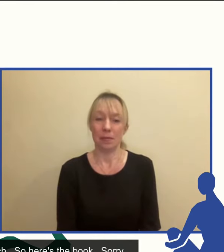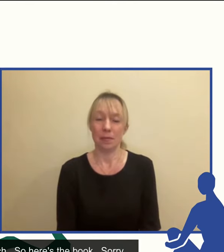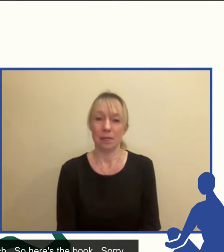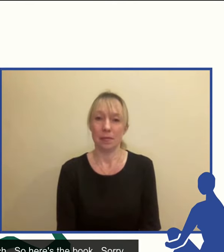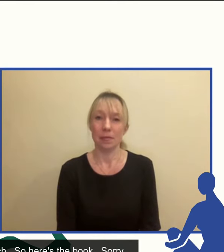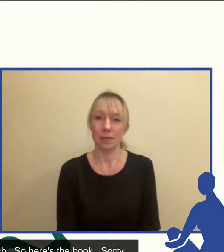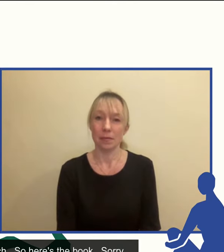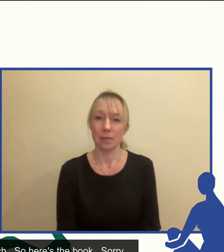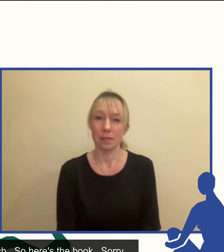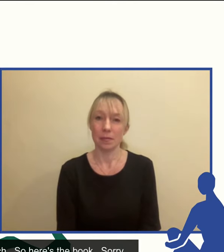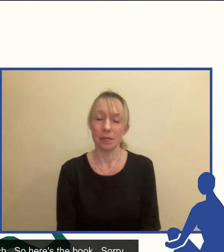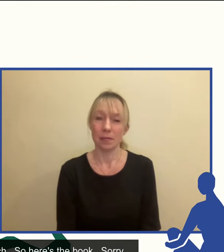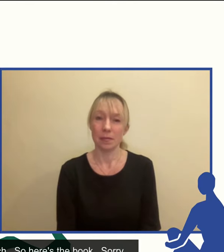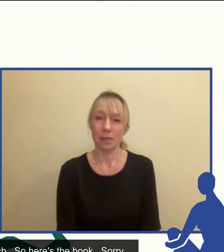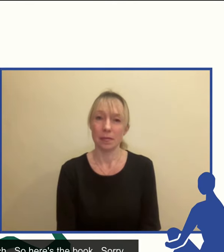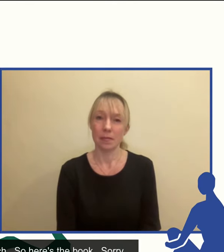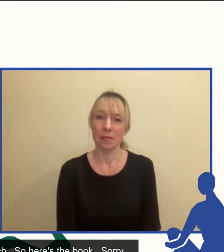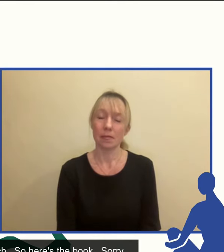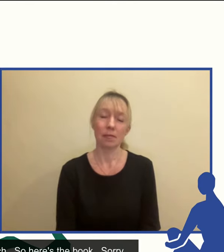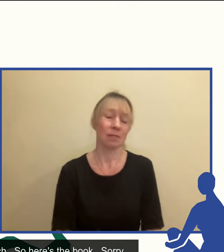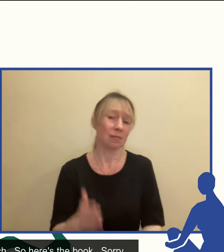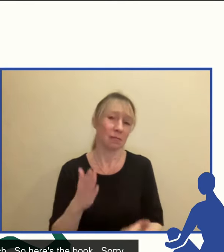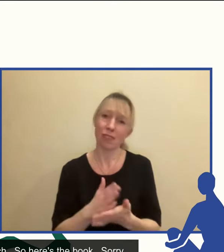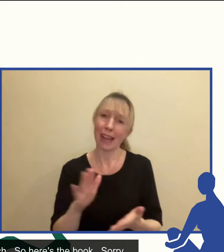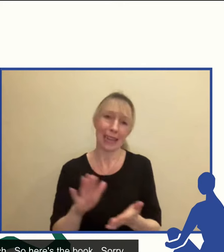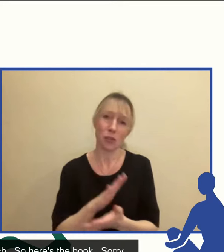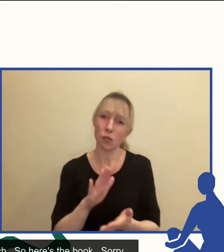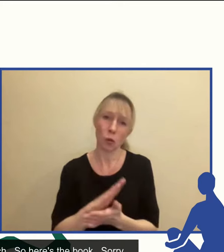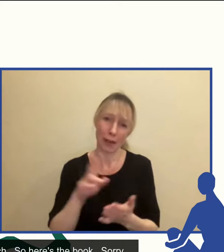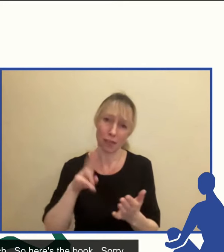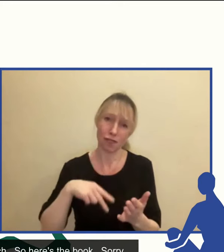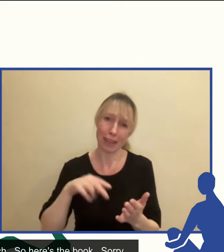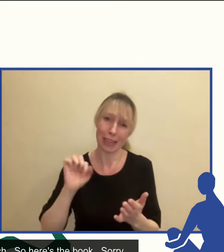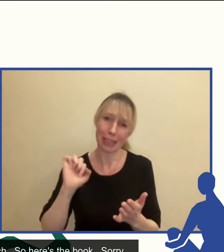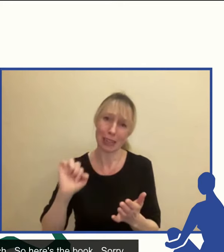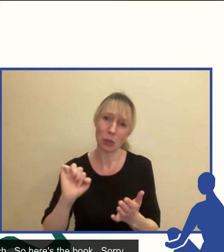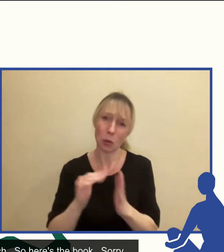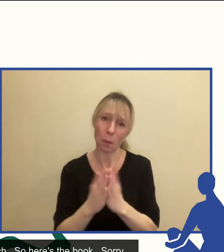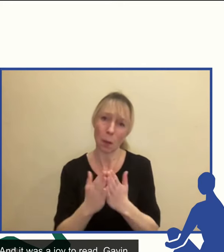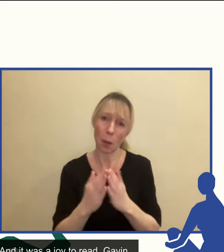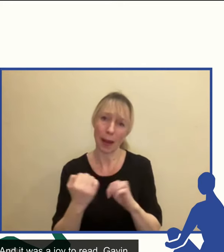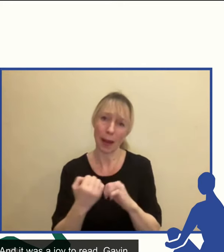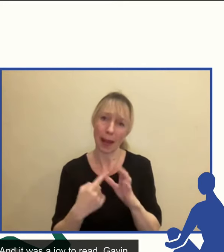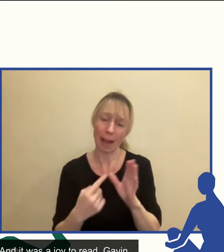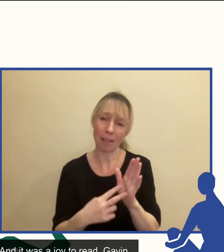And it was a joy to read, Gavin. And I would say in the first